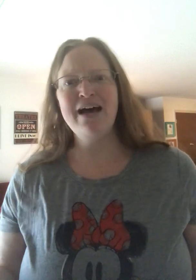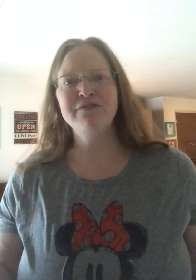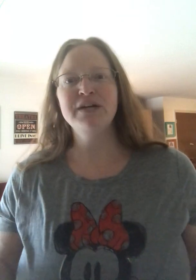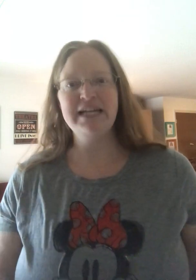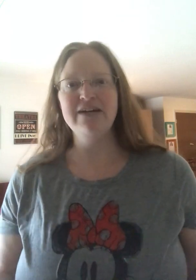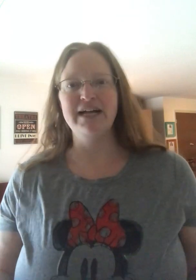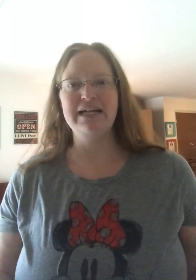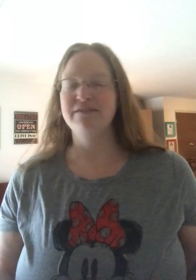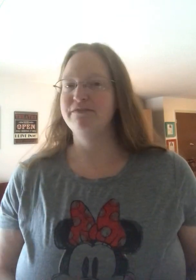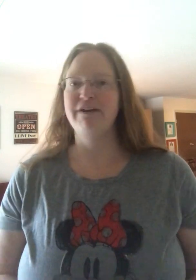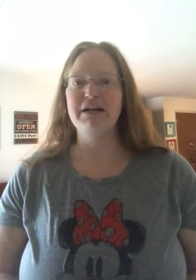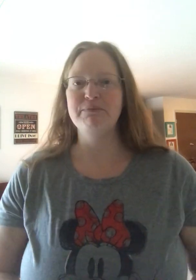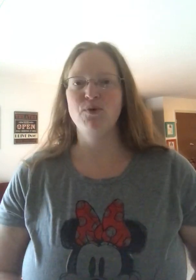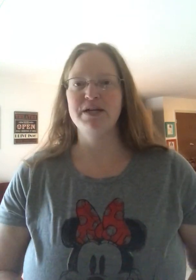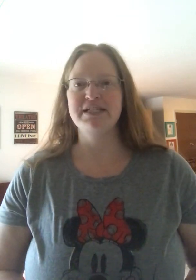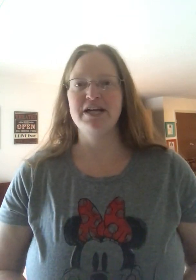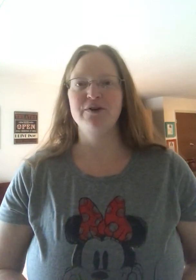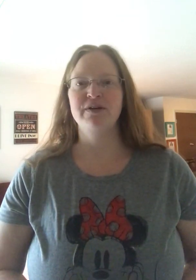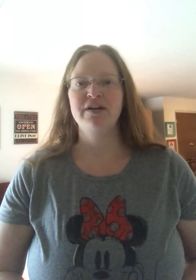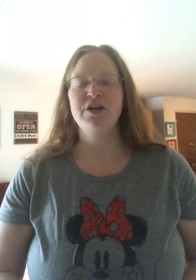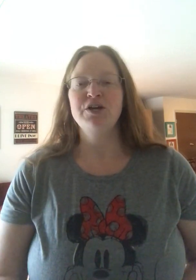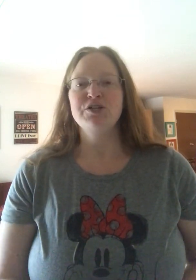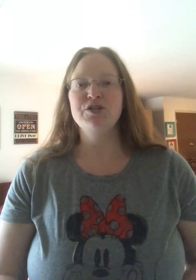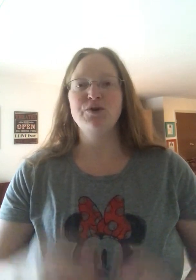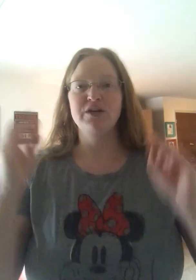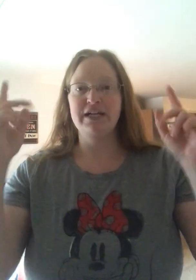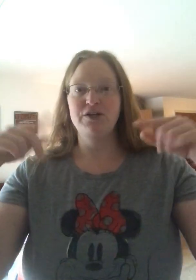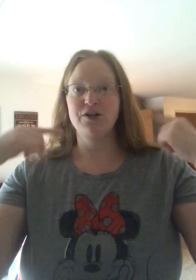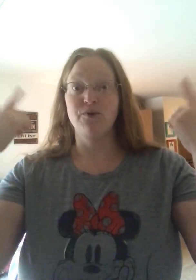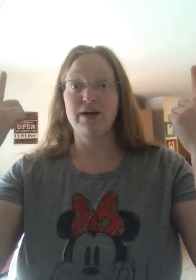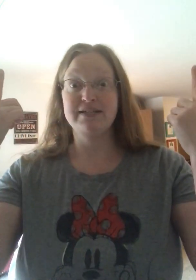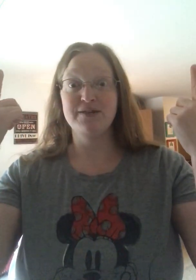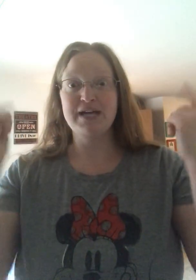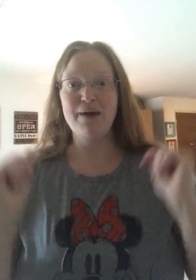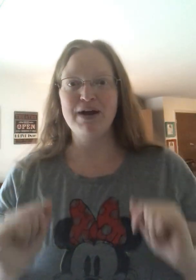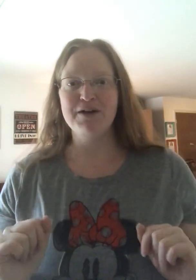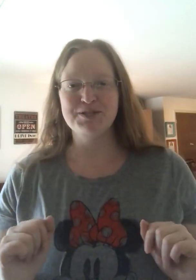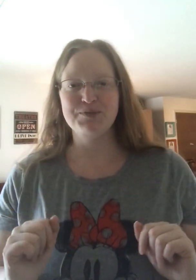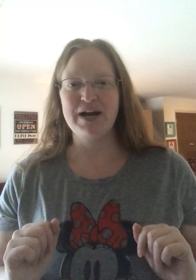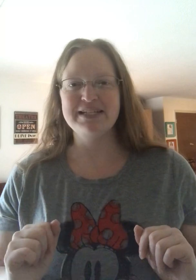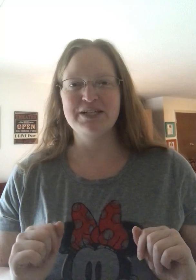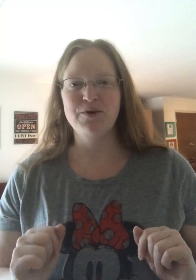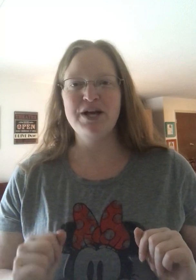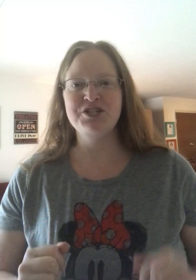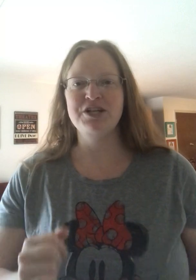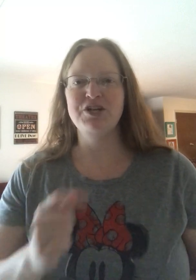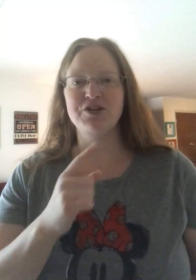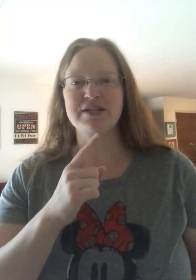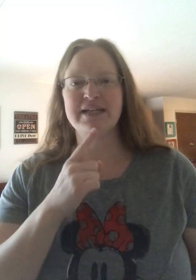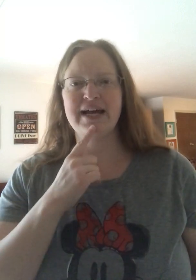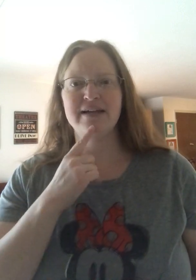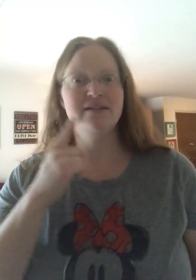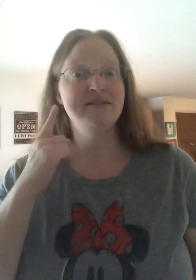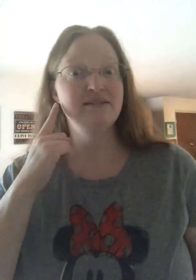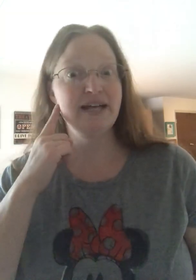or hearing? Very important to know. So you're going to raise those eyebrows because we're asking a question. You're going to say